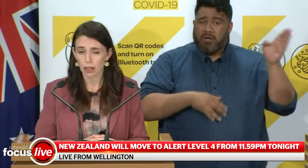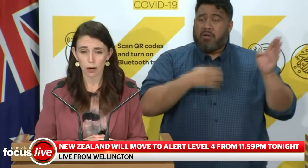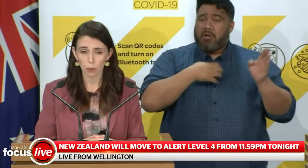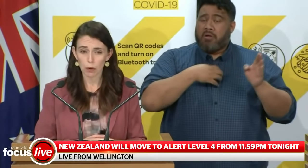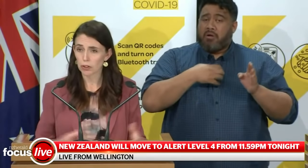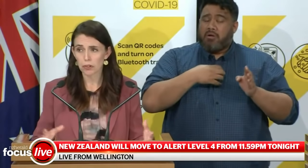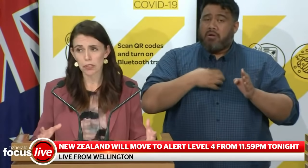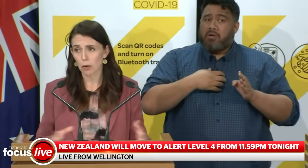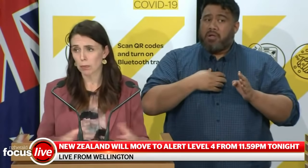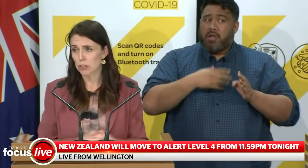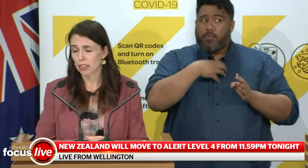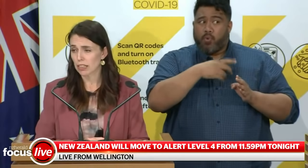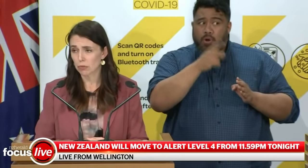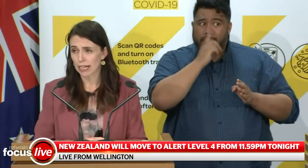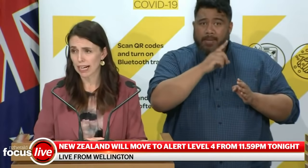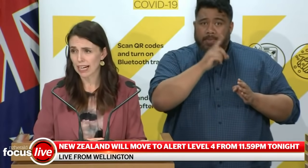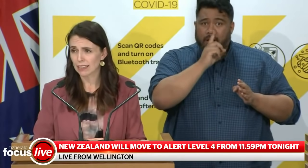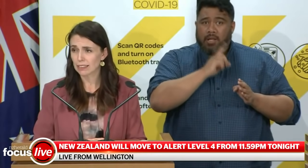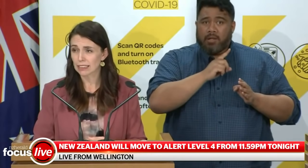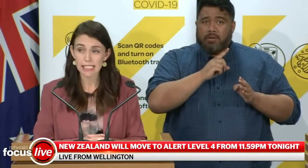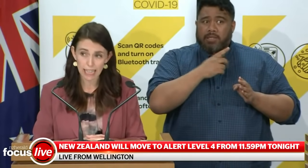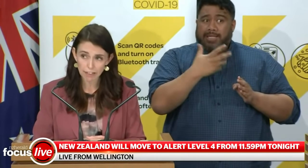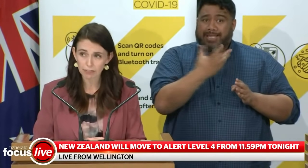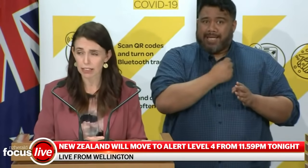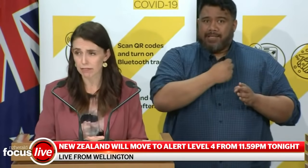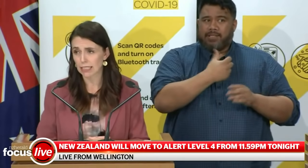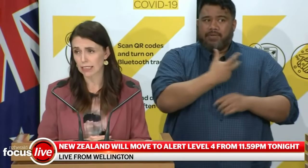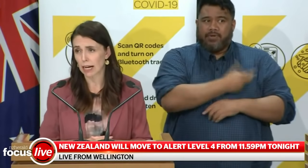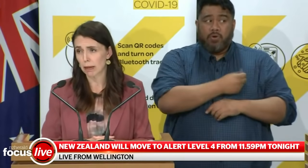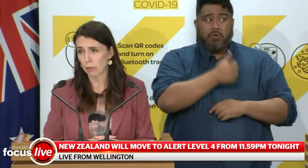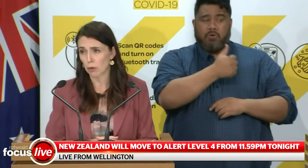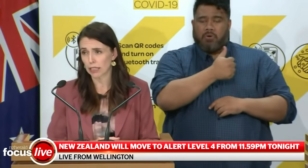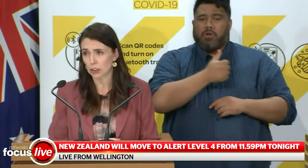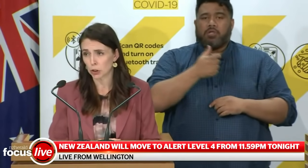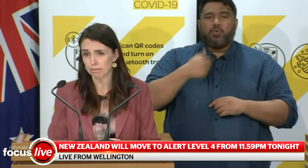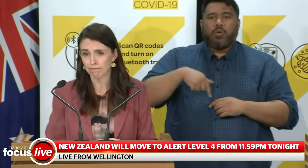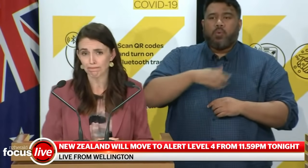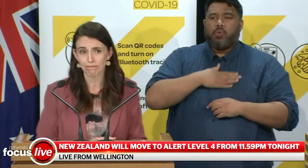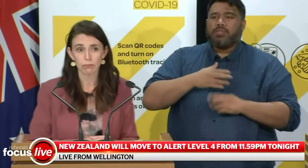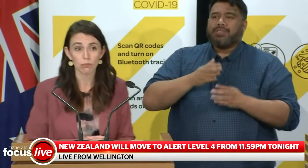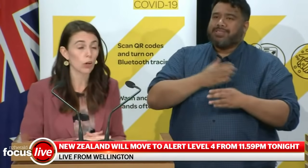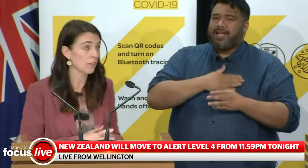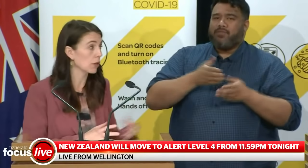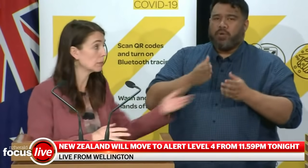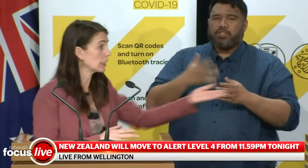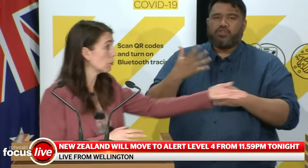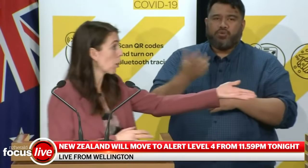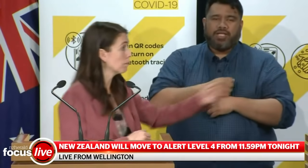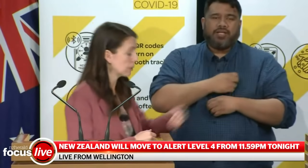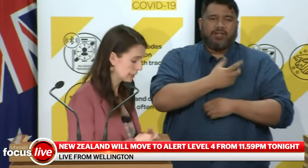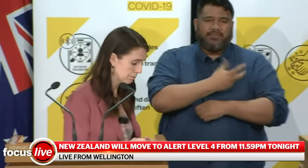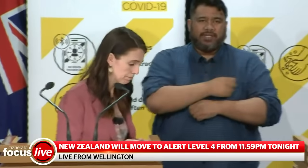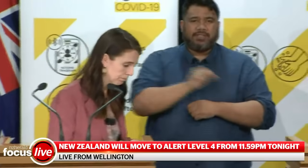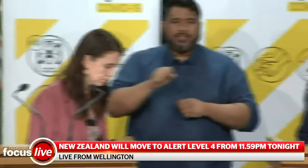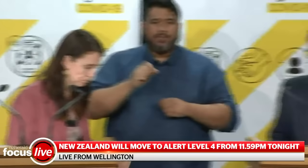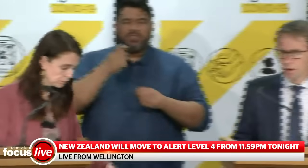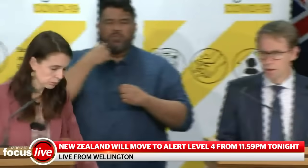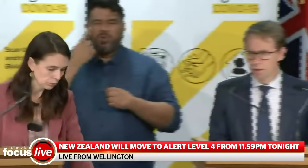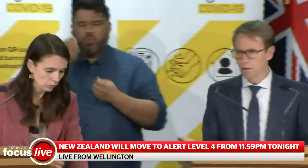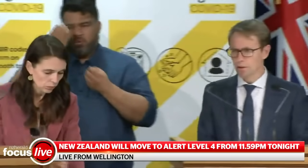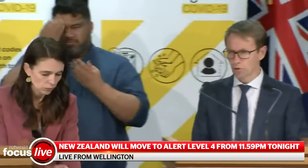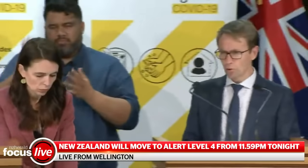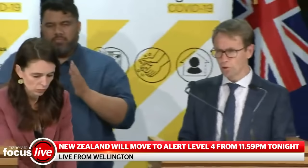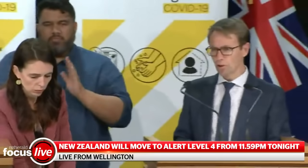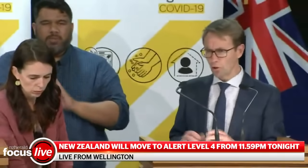take-up. We want to use the opportunity, if we can, to safely vaccinate people in the interim. We'll give you an update tomorrow. But just add to